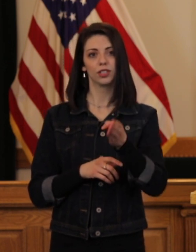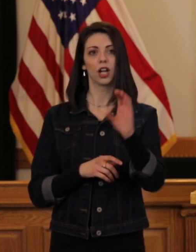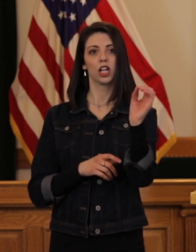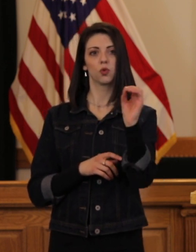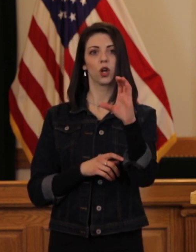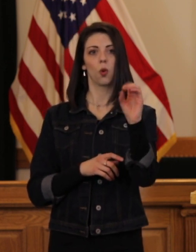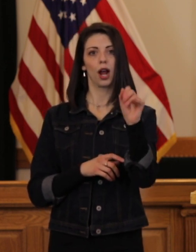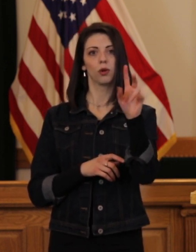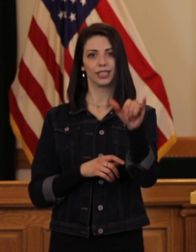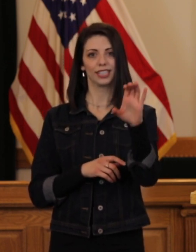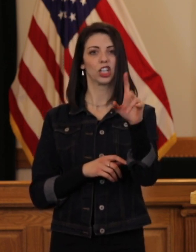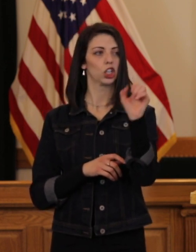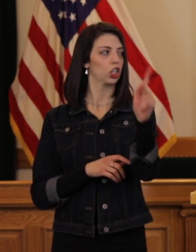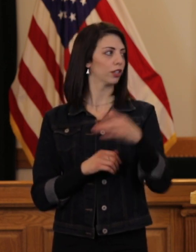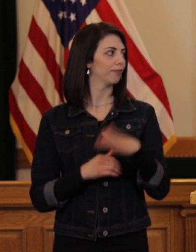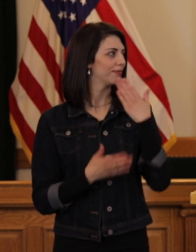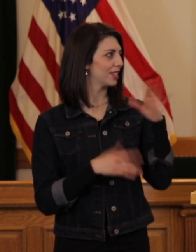facebook.com/Oswego County Clerk. Thank you, Chairman.